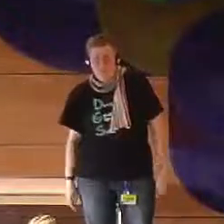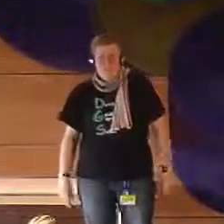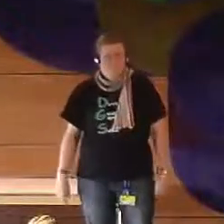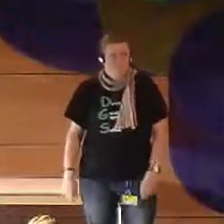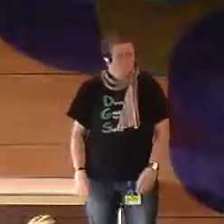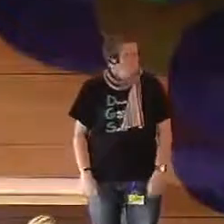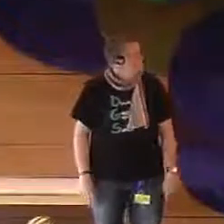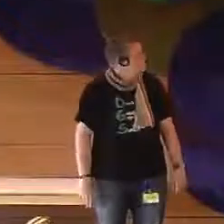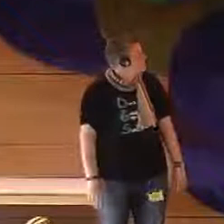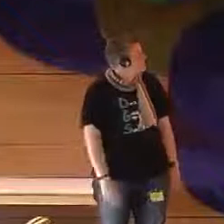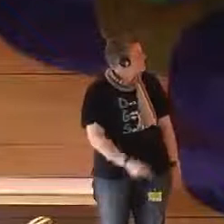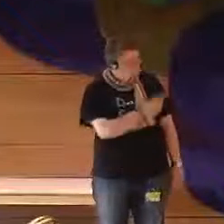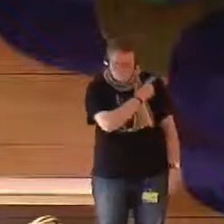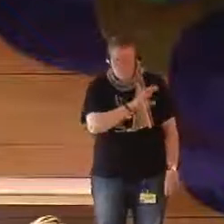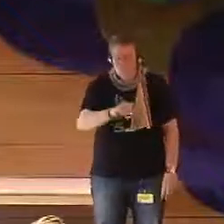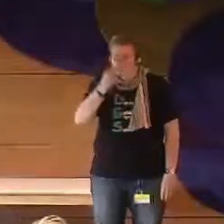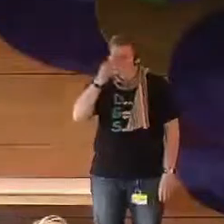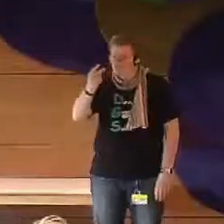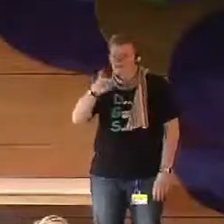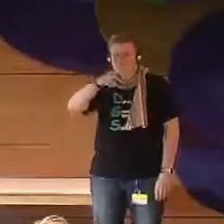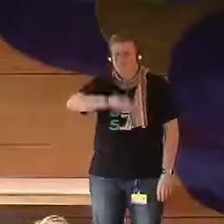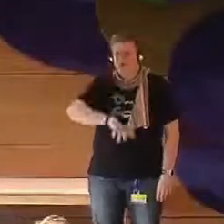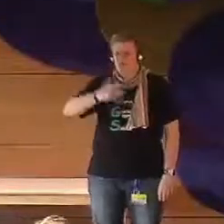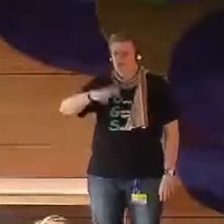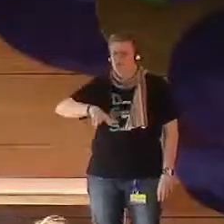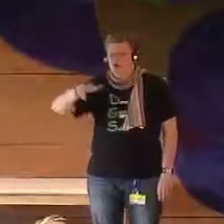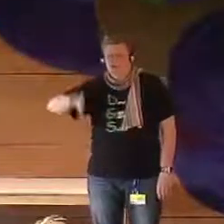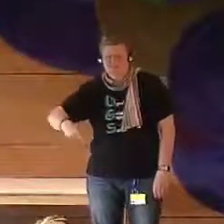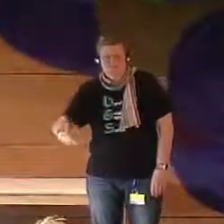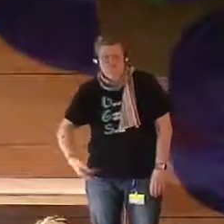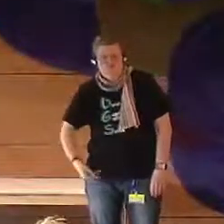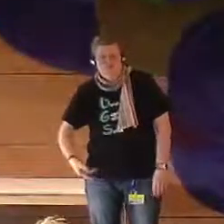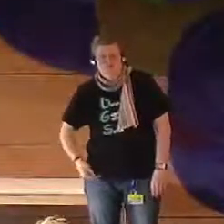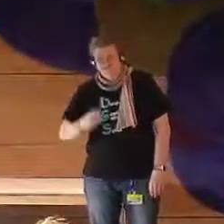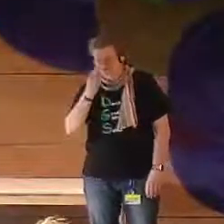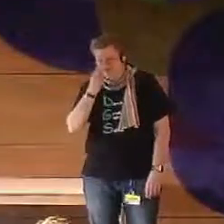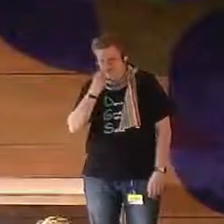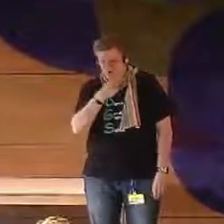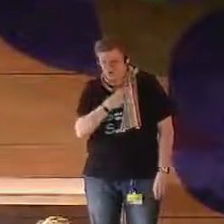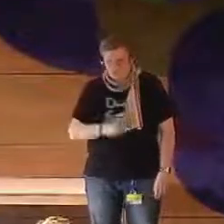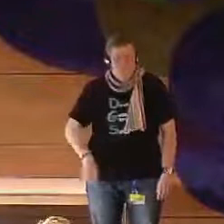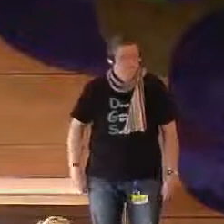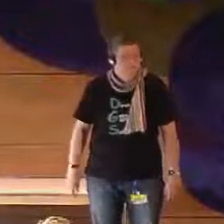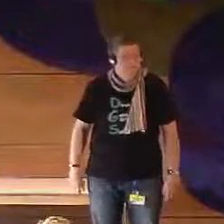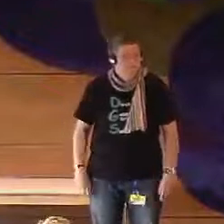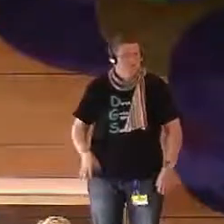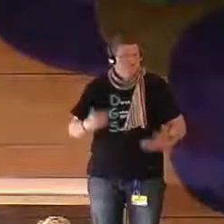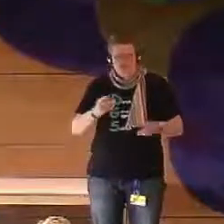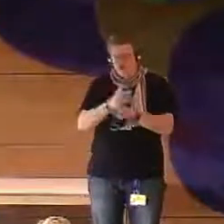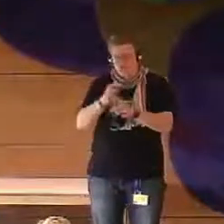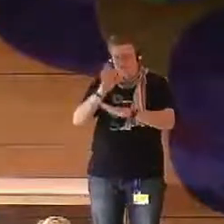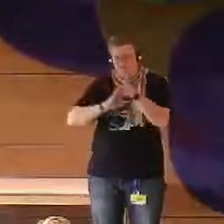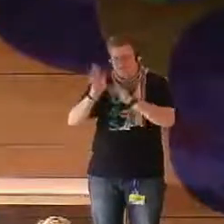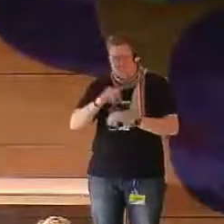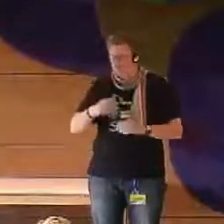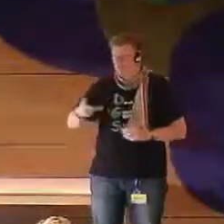it's similar, but it's longer acting. And they described that in the first week after the injection, there's a significant